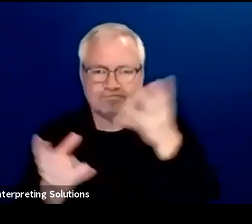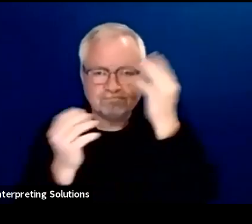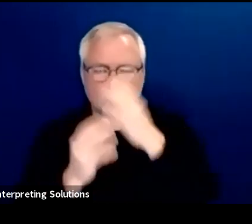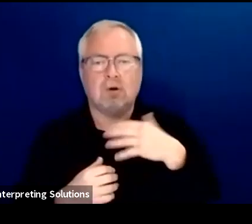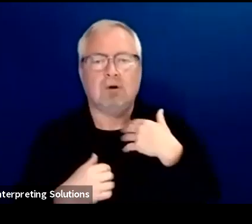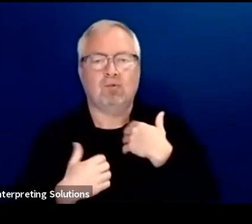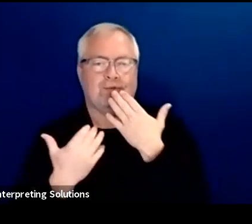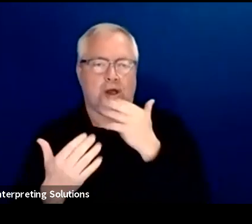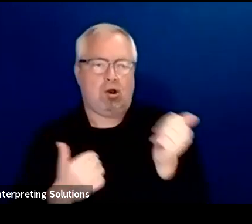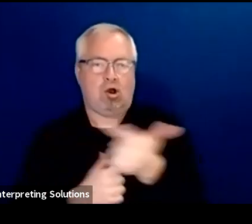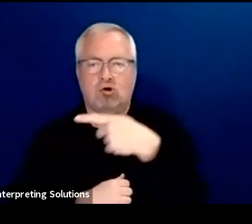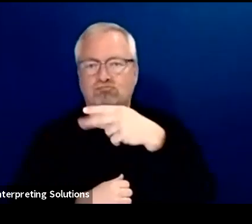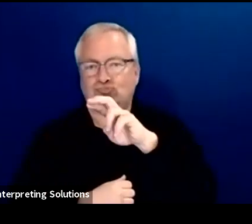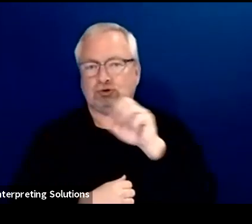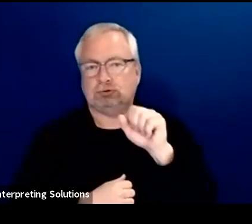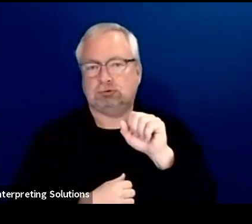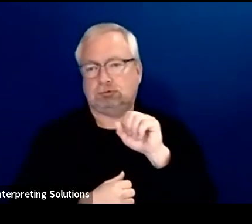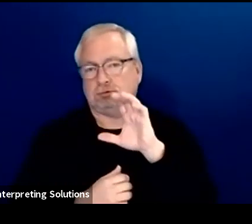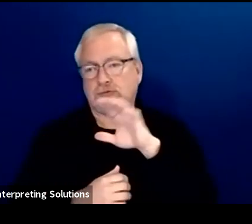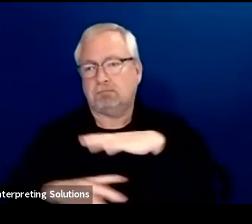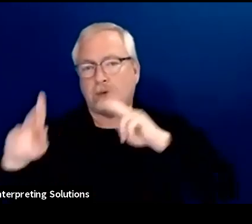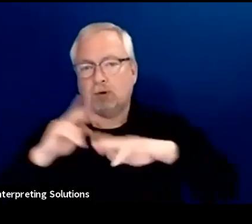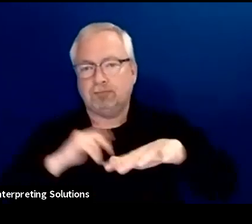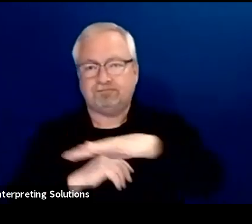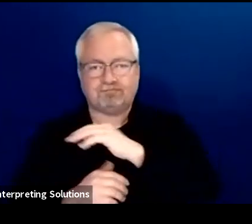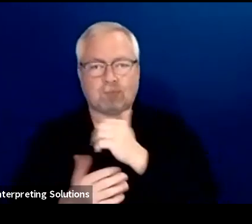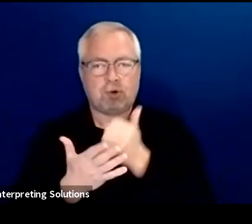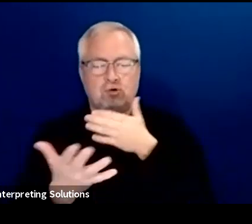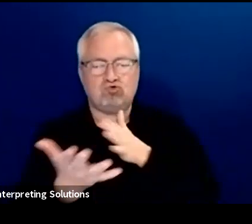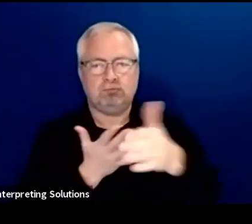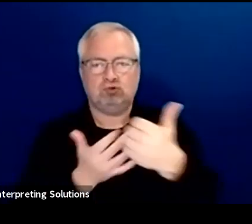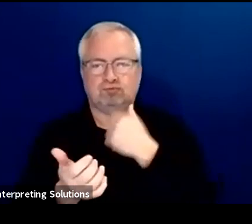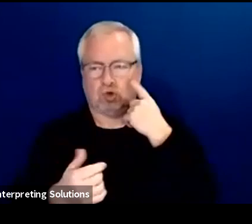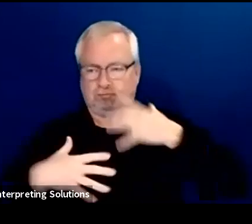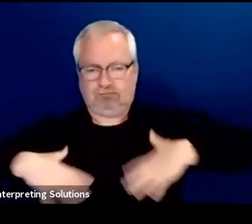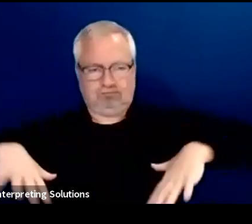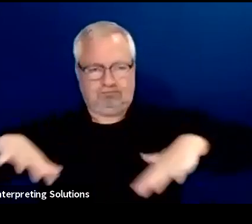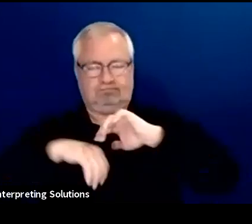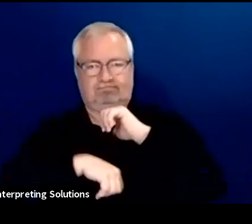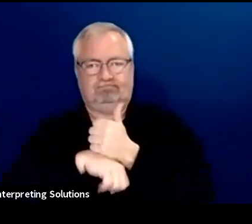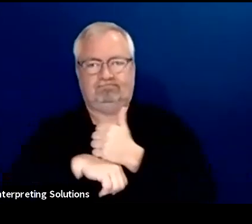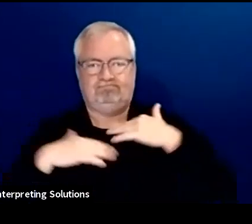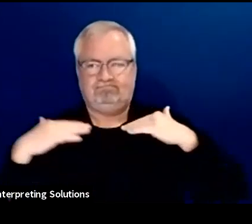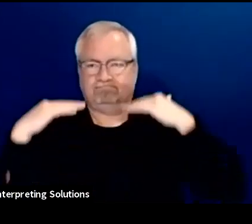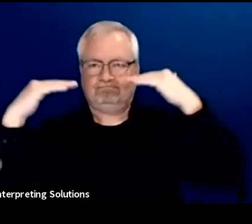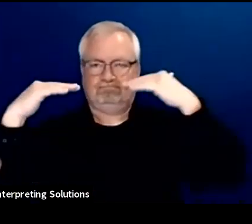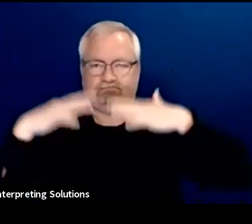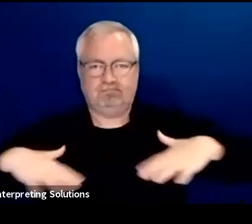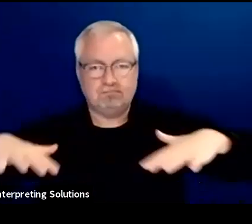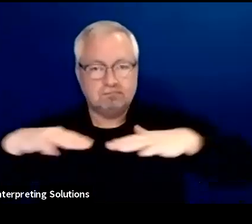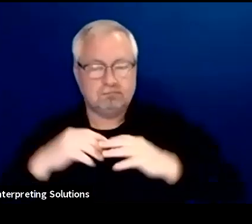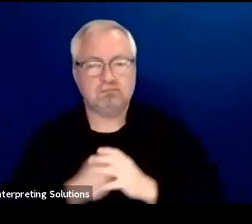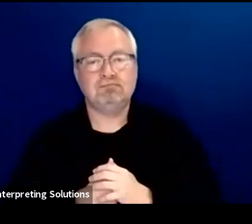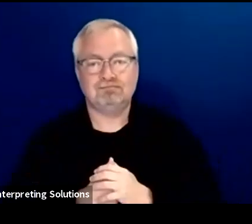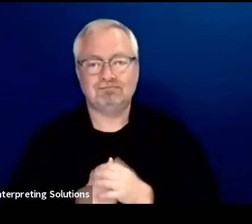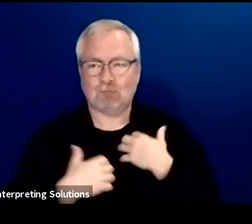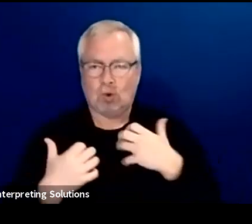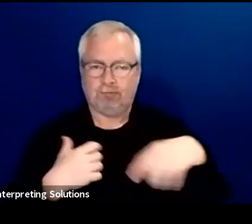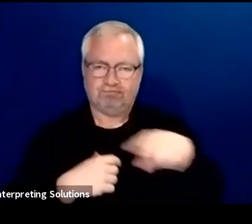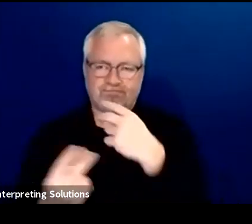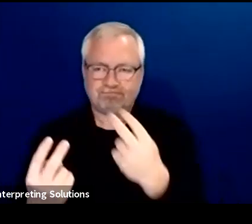need to do, relaying on-the-ground observations and questions that allow us to see it through different perspectives, and